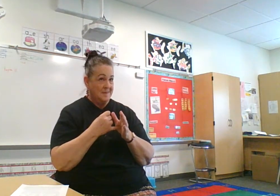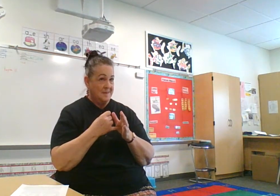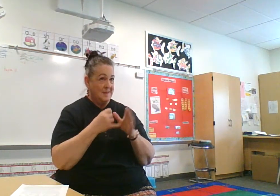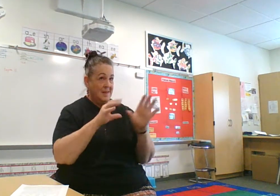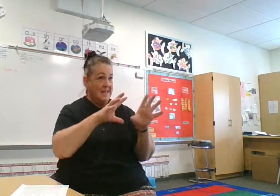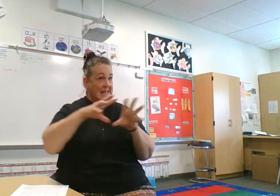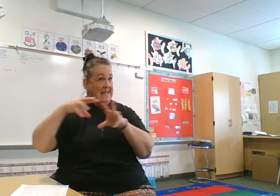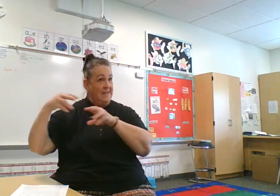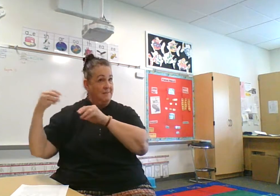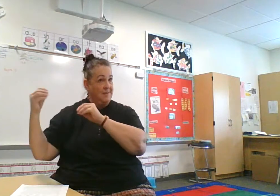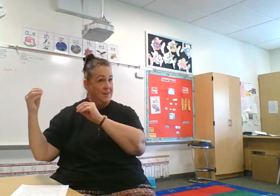Leave